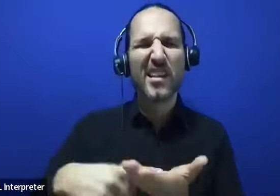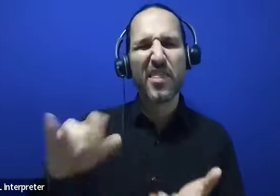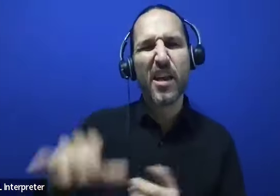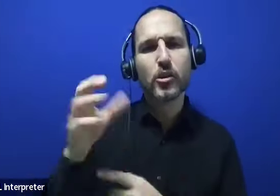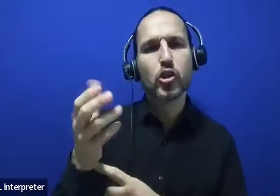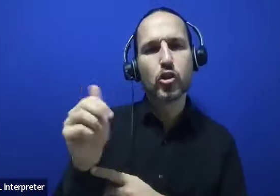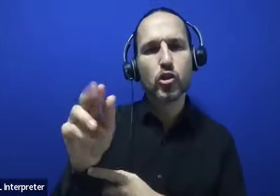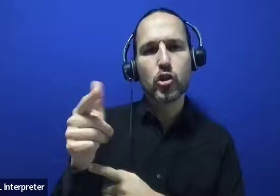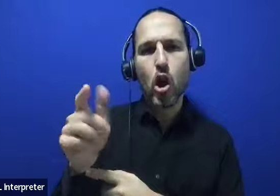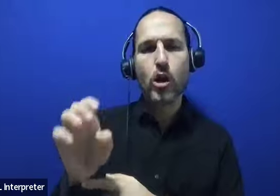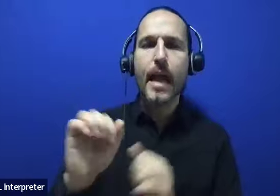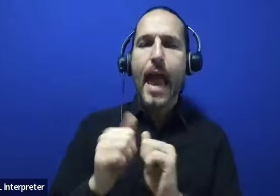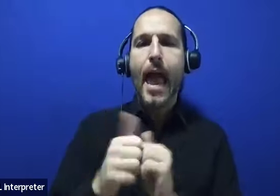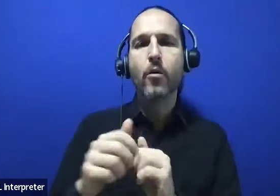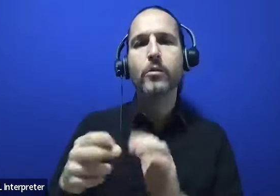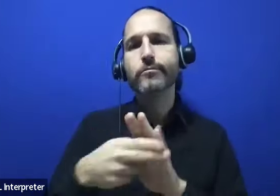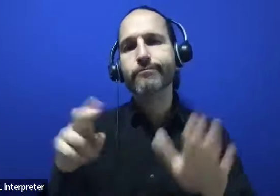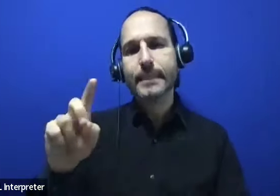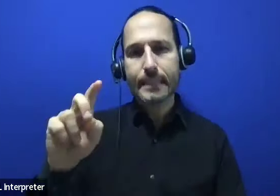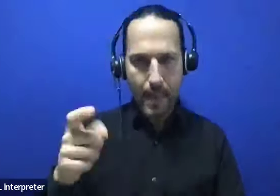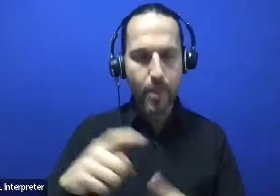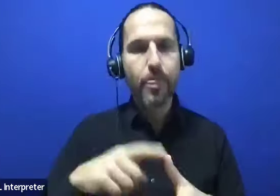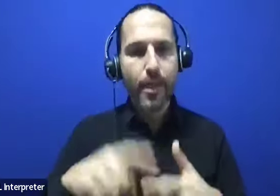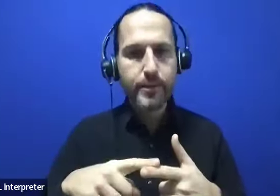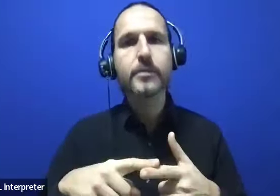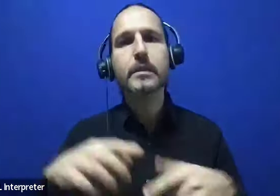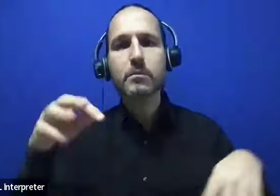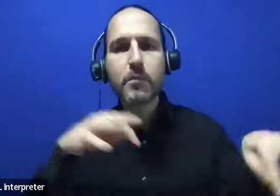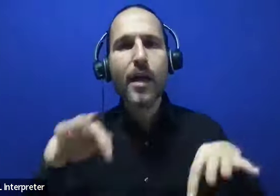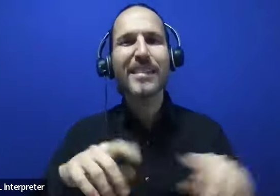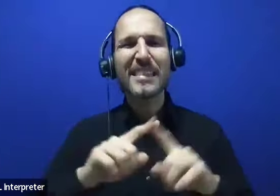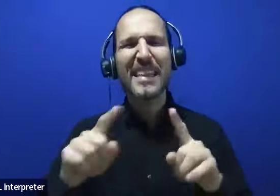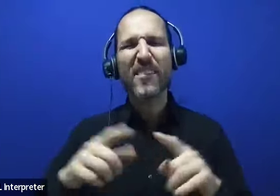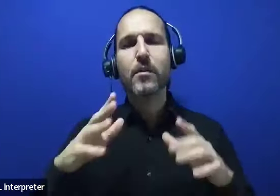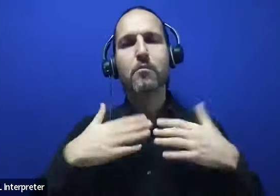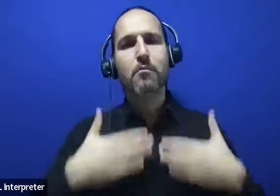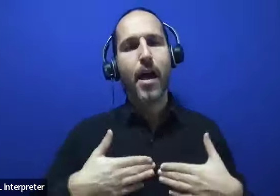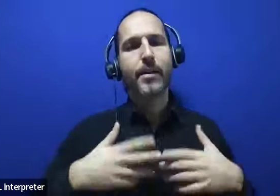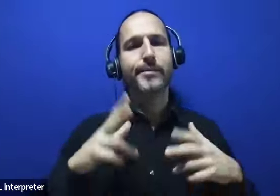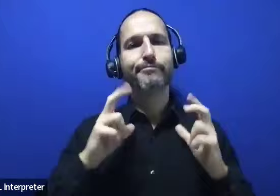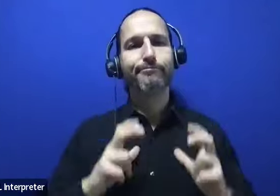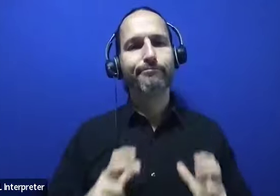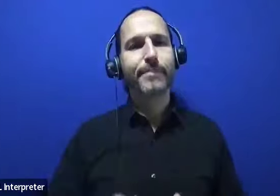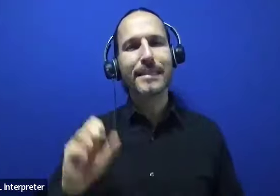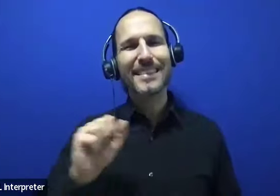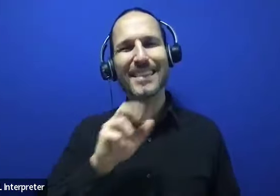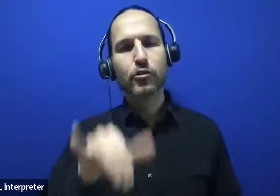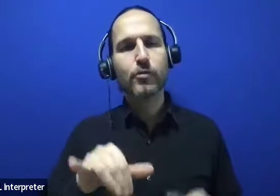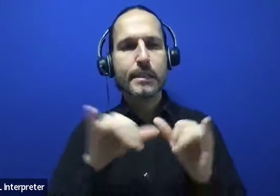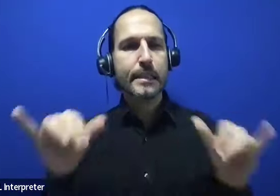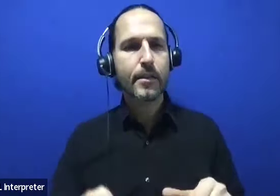it's diagnosed, and I'm going to spend some time on the various sensory systems which are all impacted by